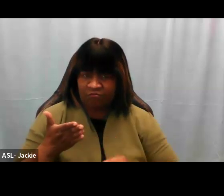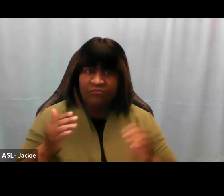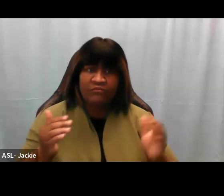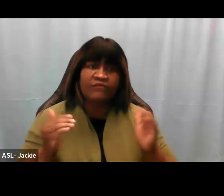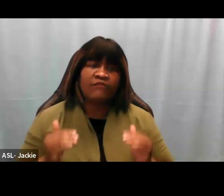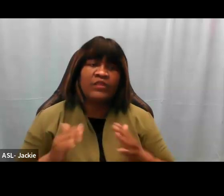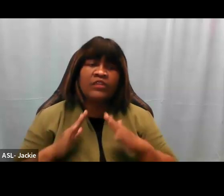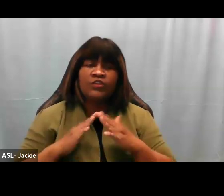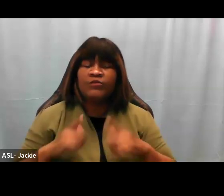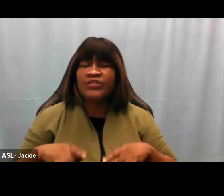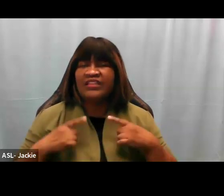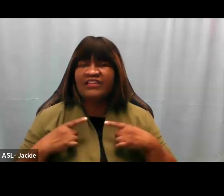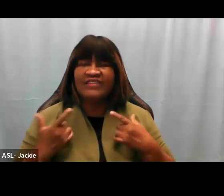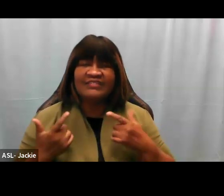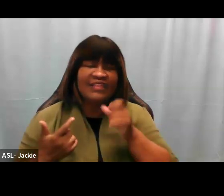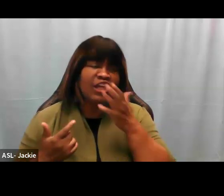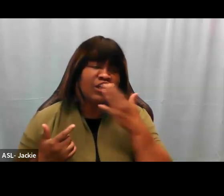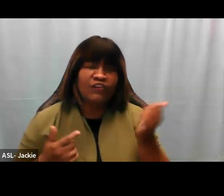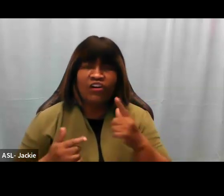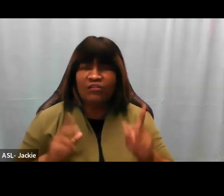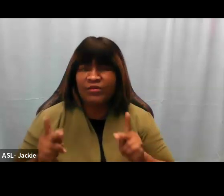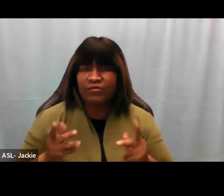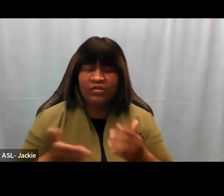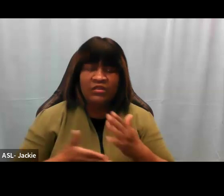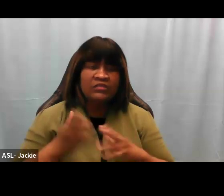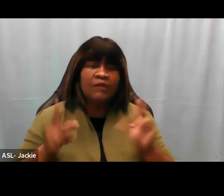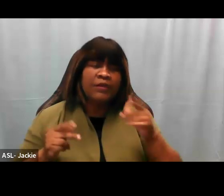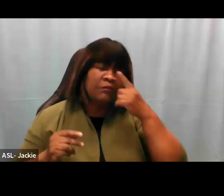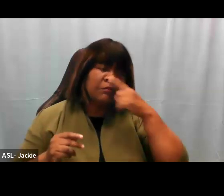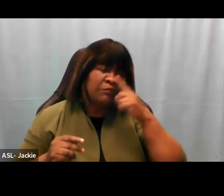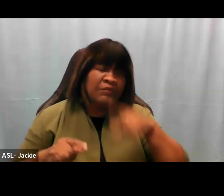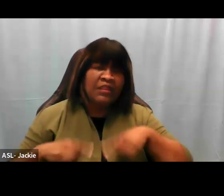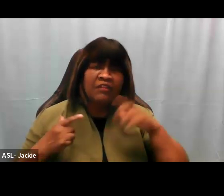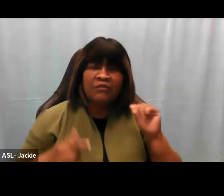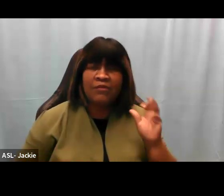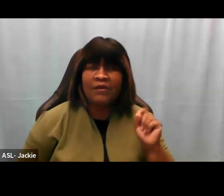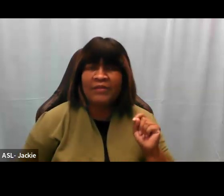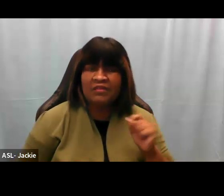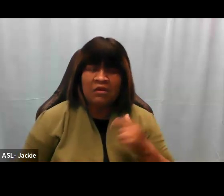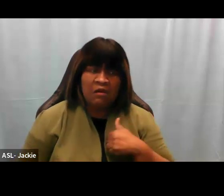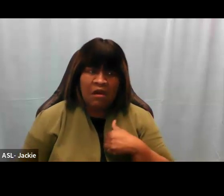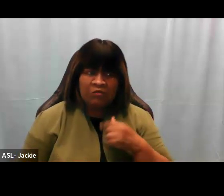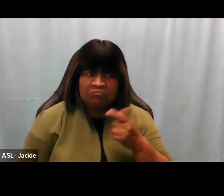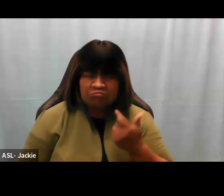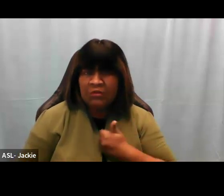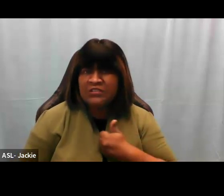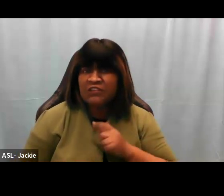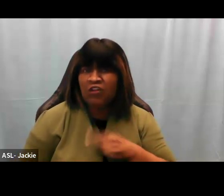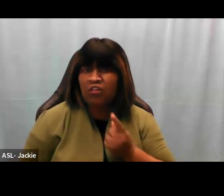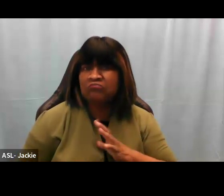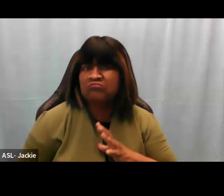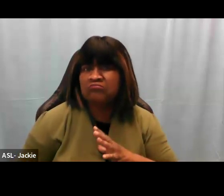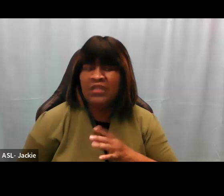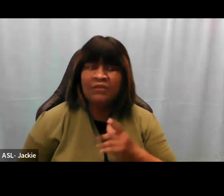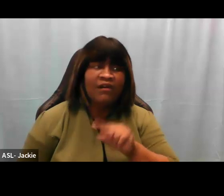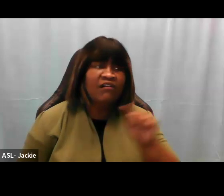is not right for everybody. There are people that don't mind living in an apartment. And like I said, I don't mind being by myself, but that may not be